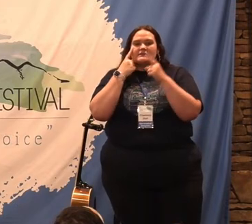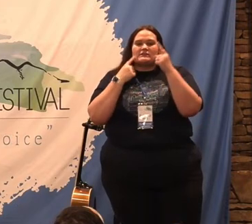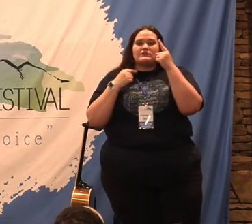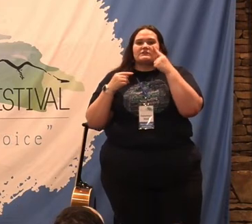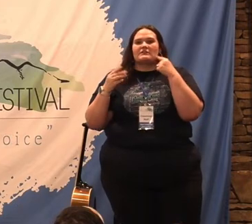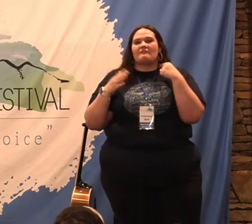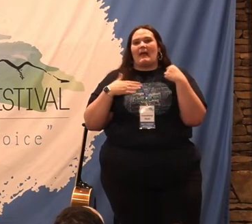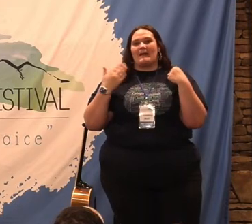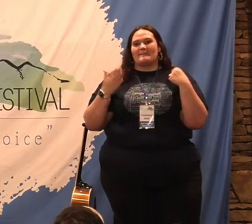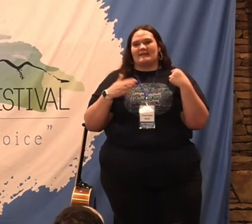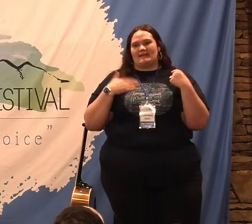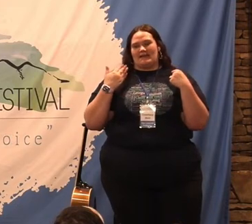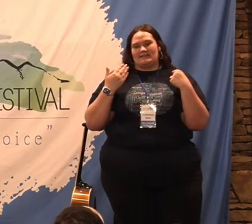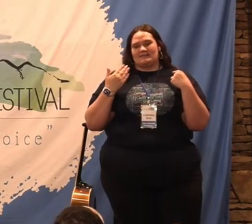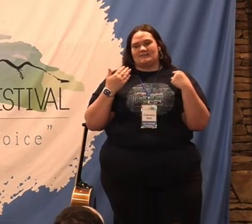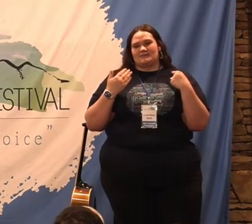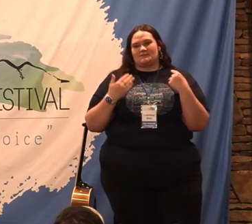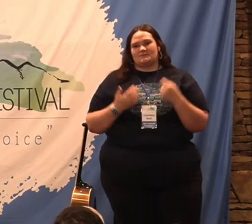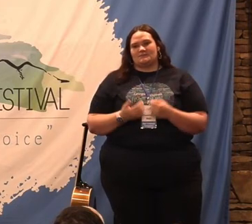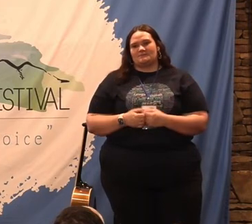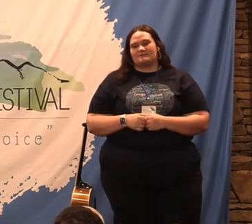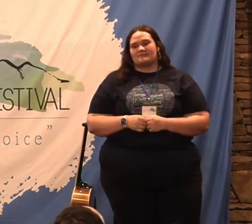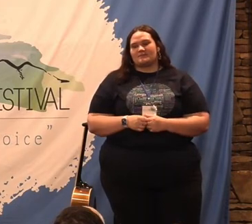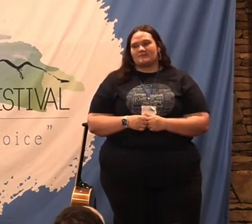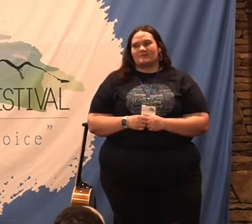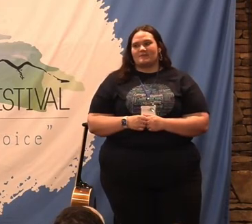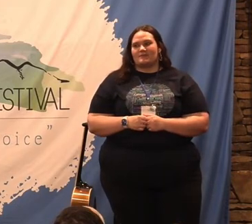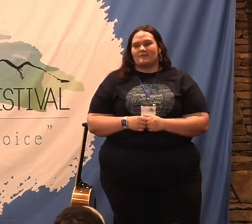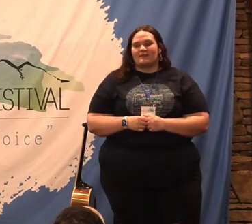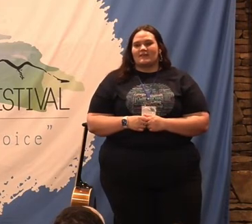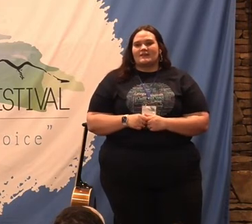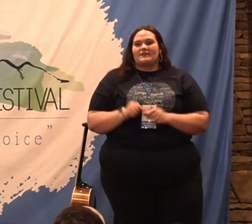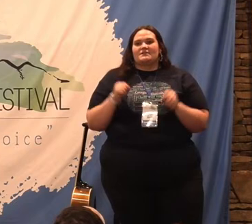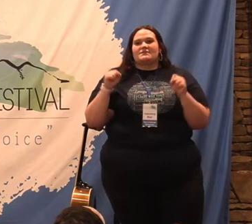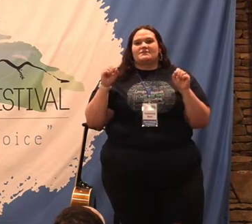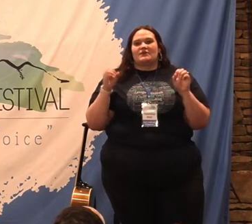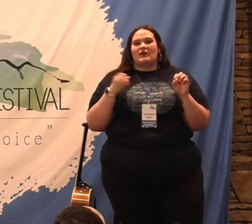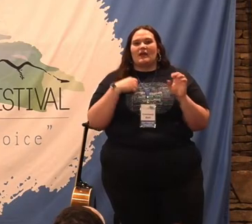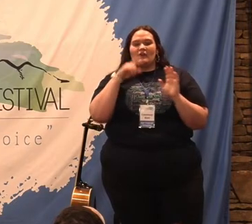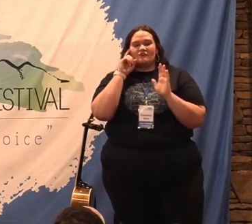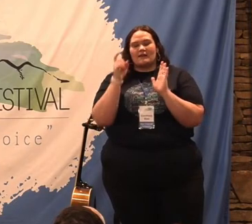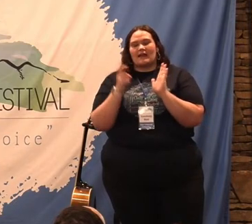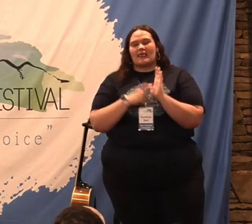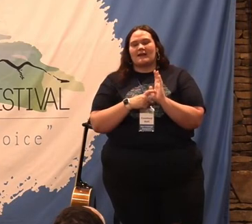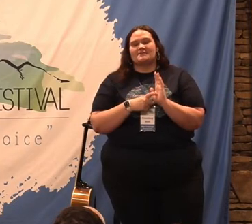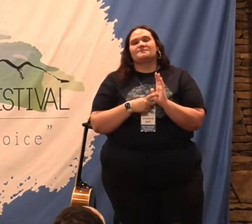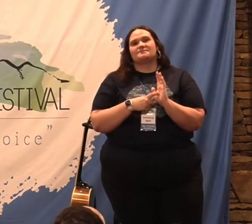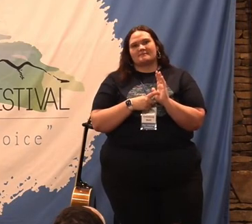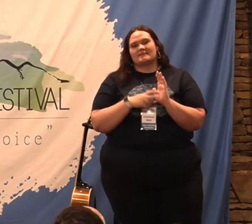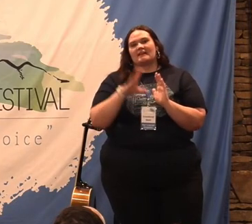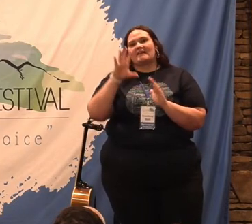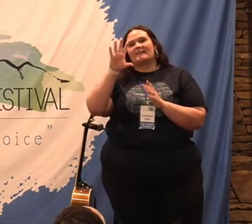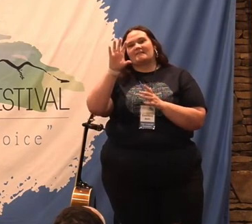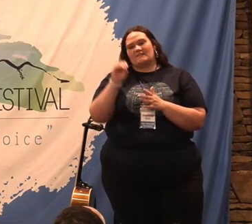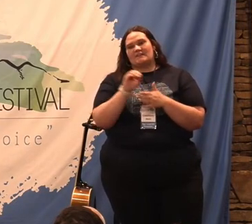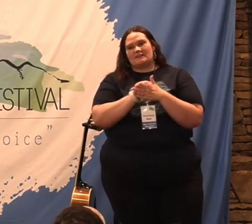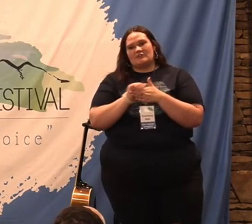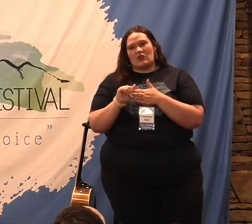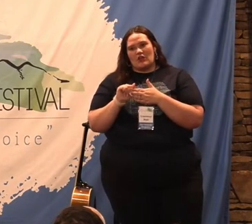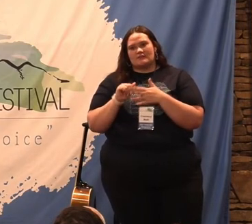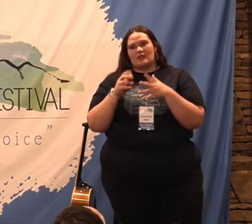happiness running down her face. And so I realize, yeah, $50 is a lot of